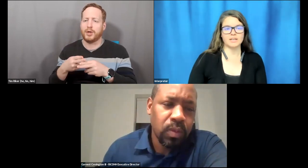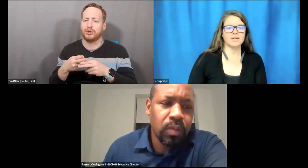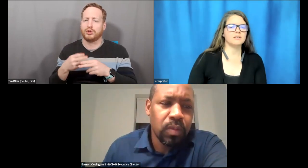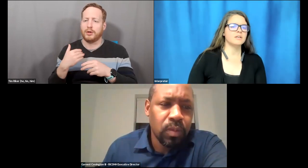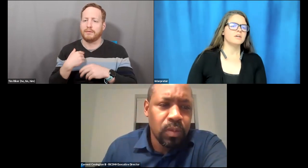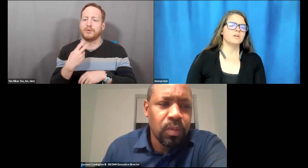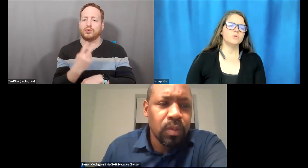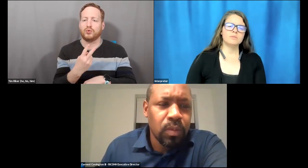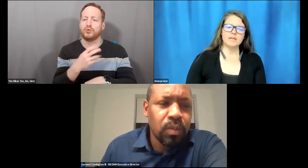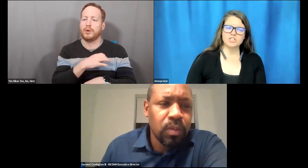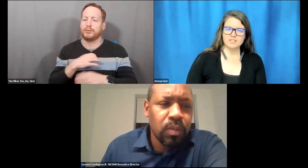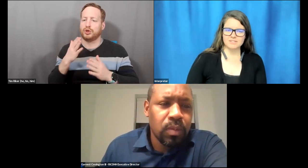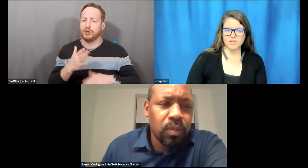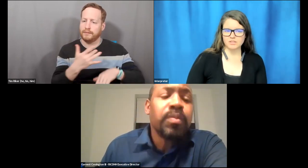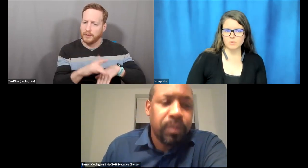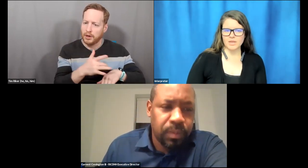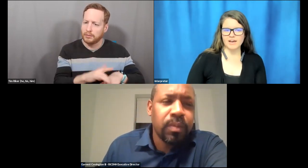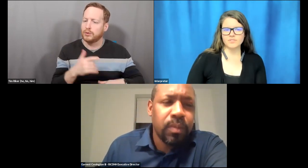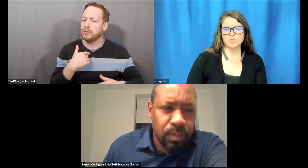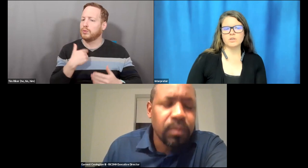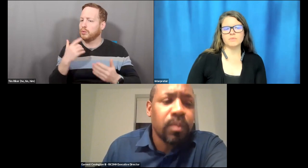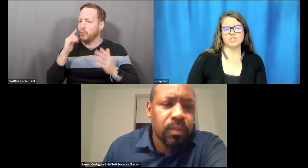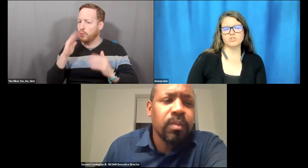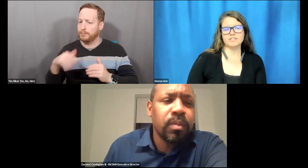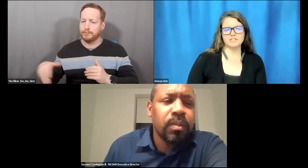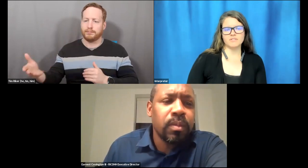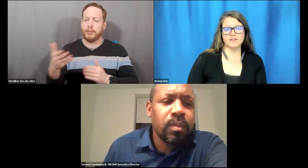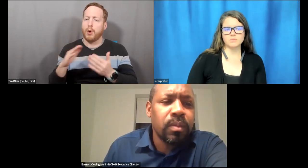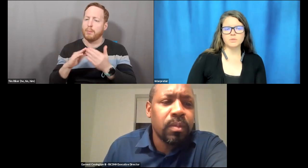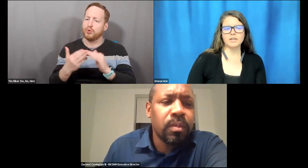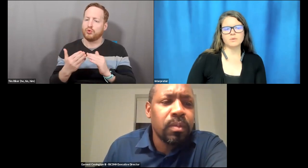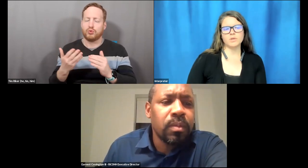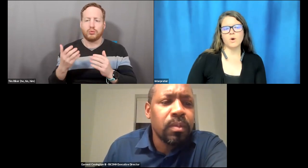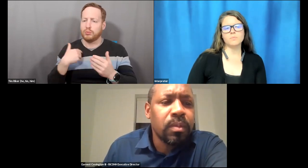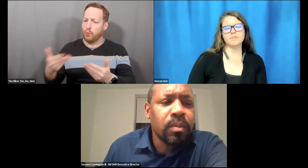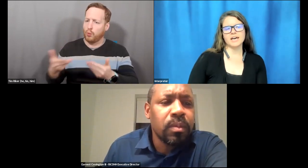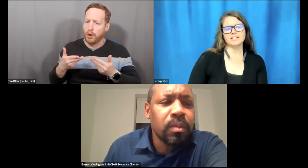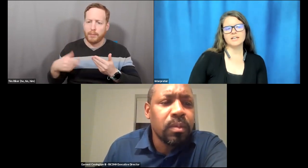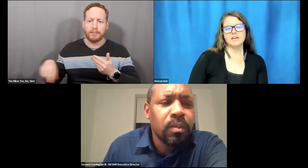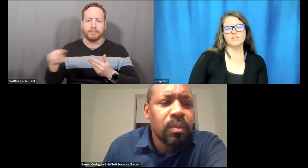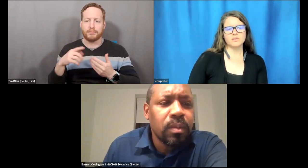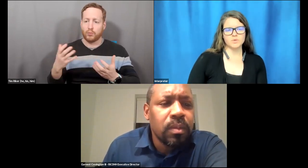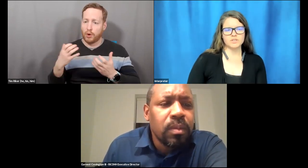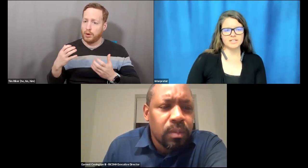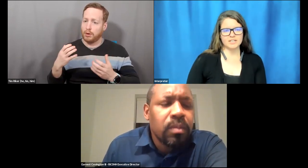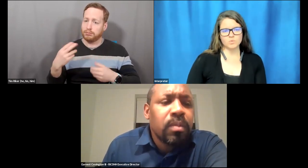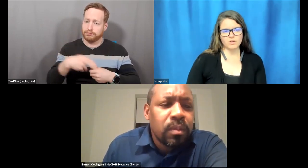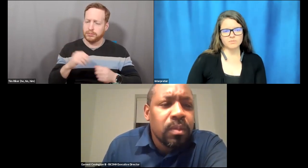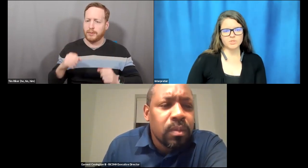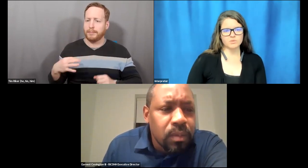yet. You could mention in this vlog that we have two commissioner seats available, and we hope that the community is welcome to